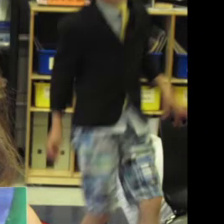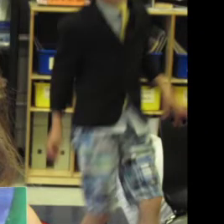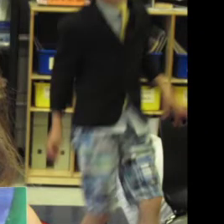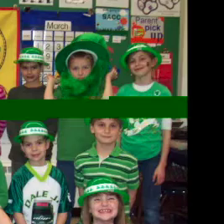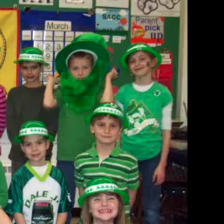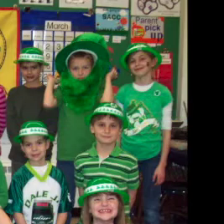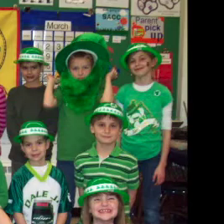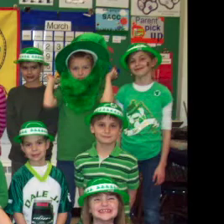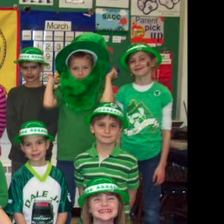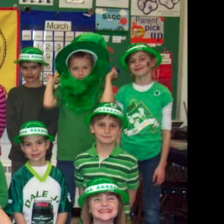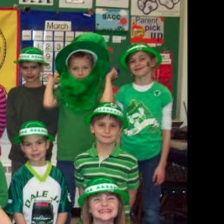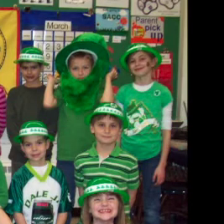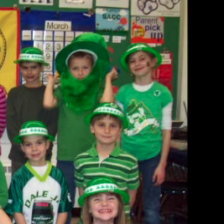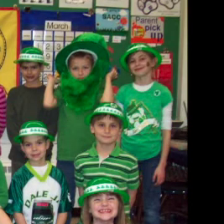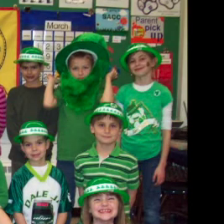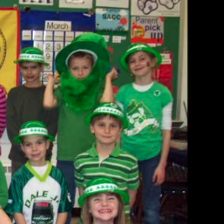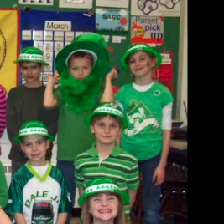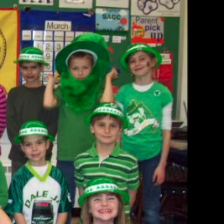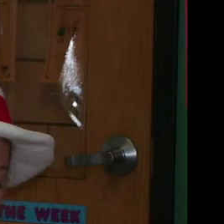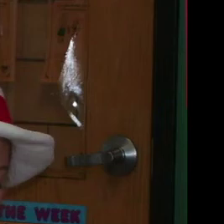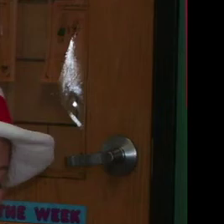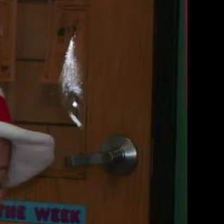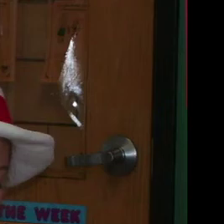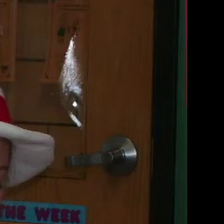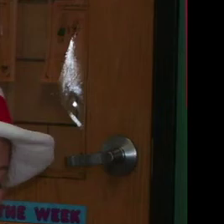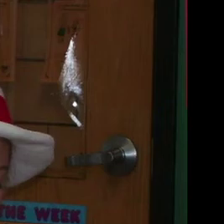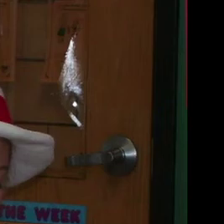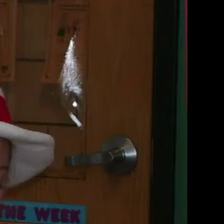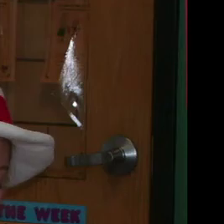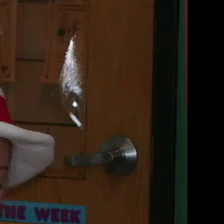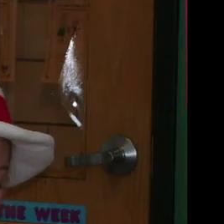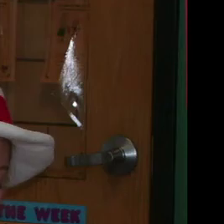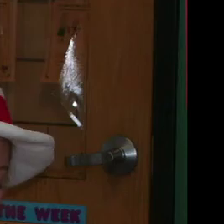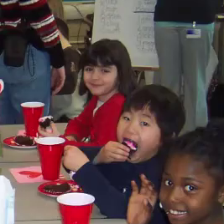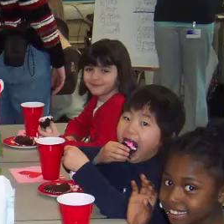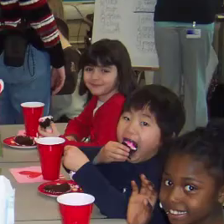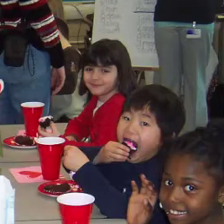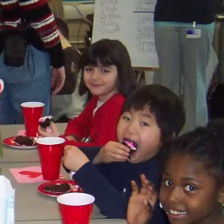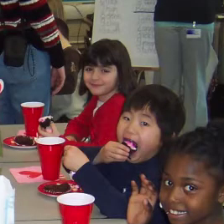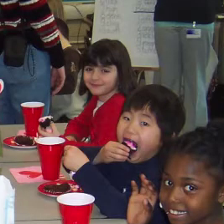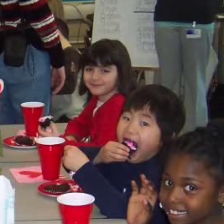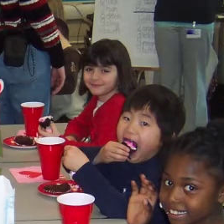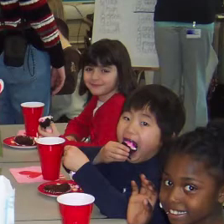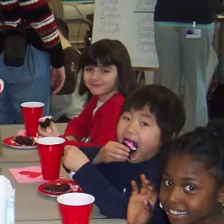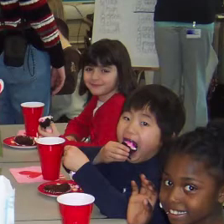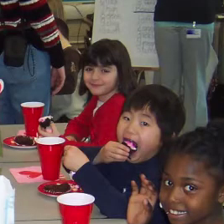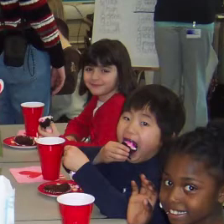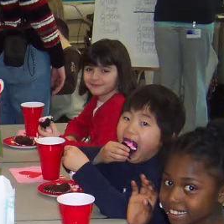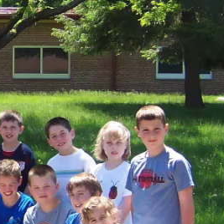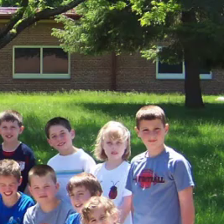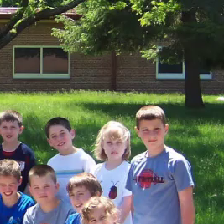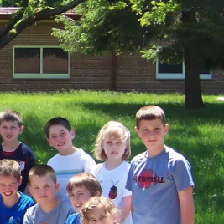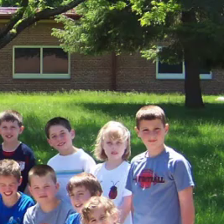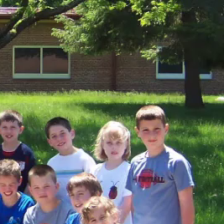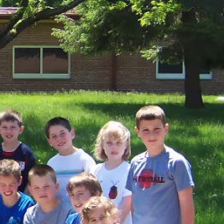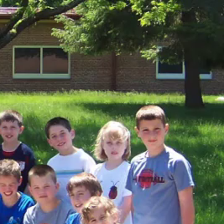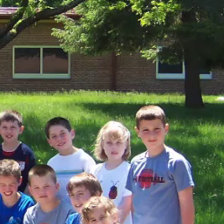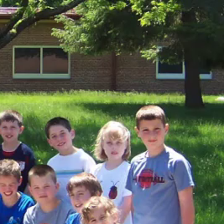most important one in a child's educational experience is a frequent mantra that I hear while interacting with this Board of